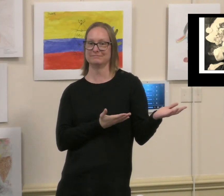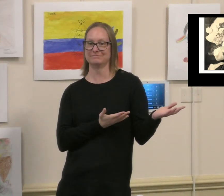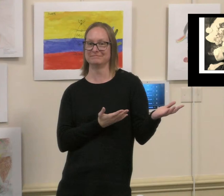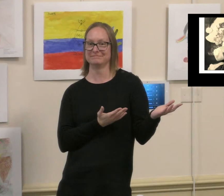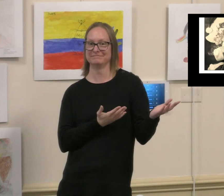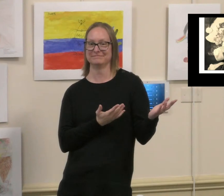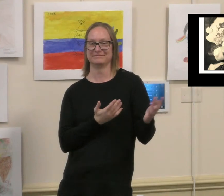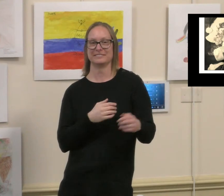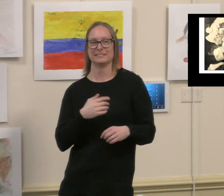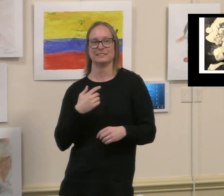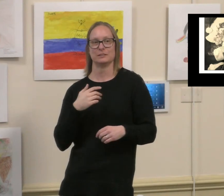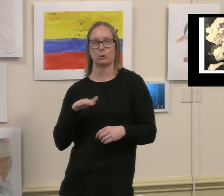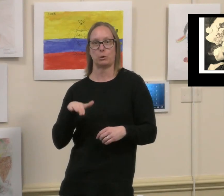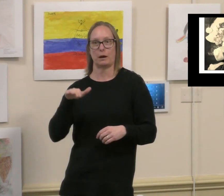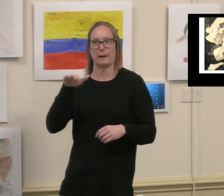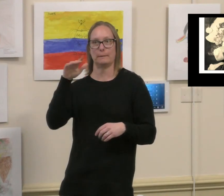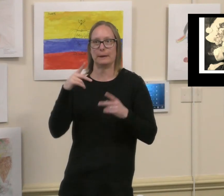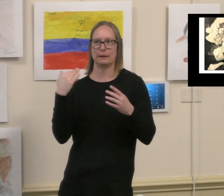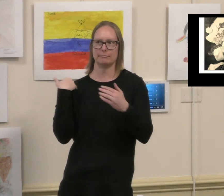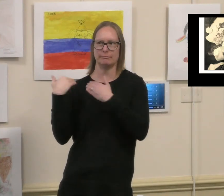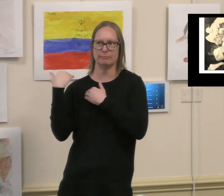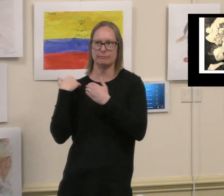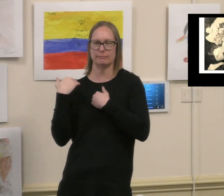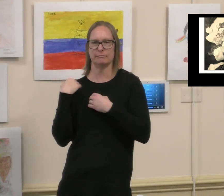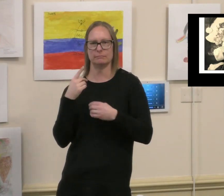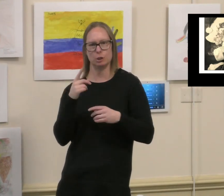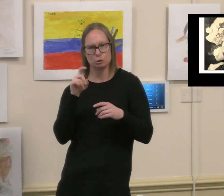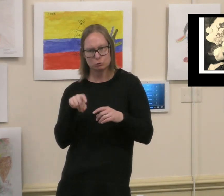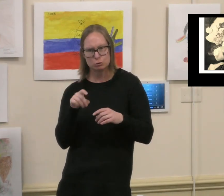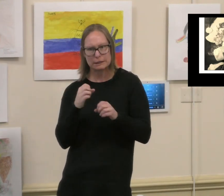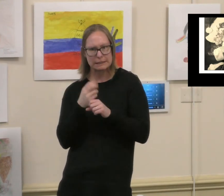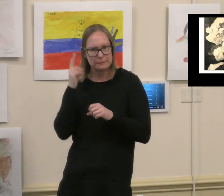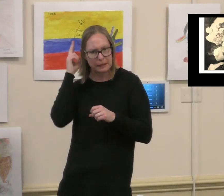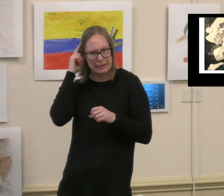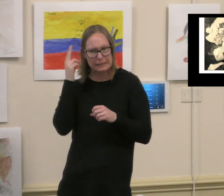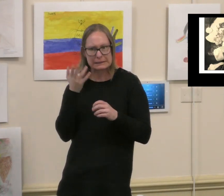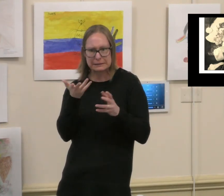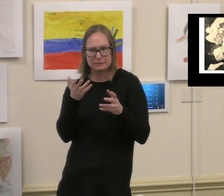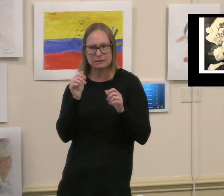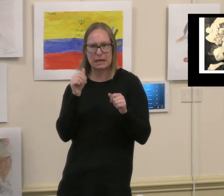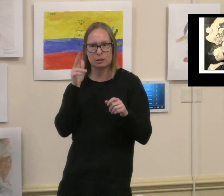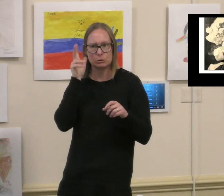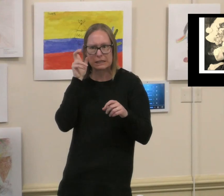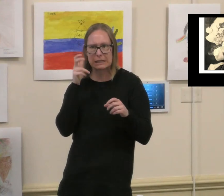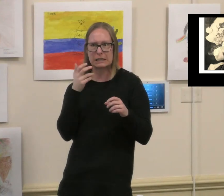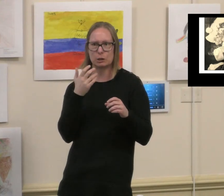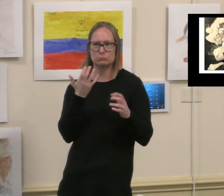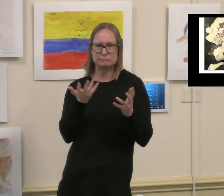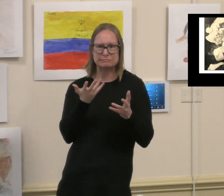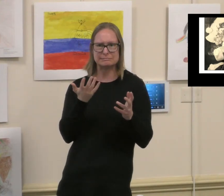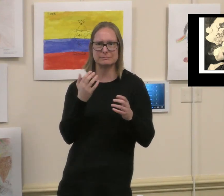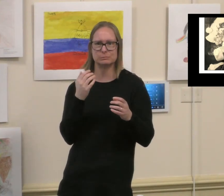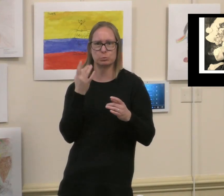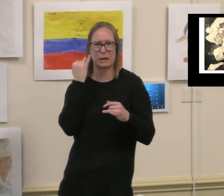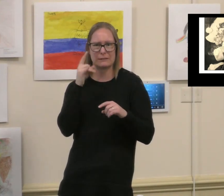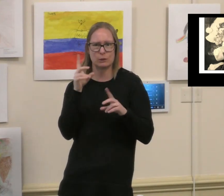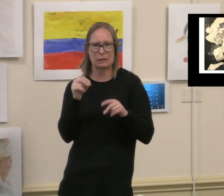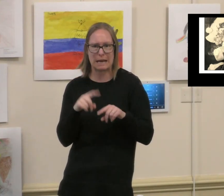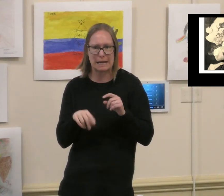to communicate with Santa Claus, right? And growing up, people would say to me, you should get a cochlear implant. How can you